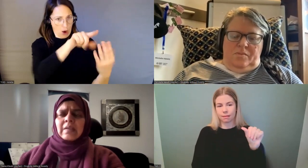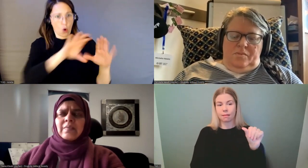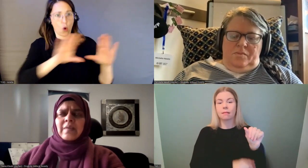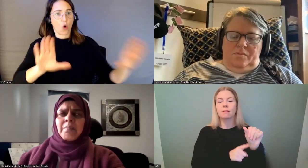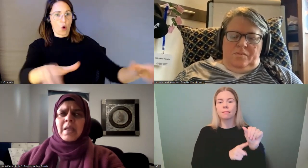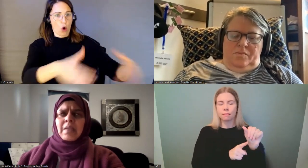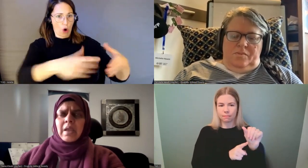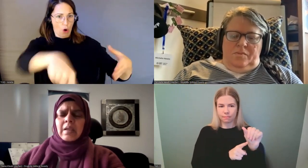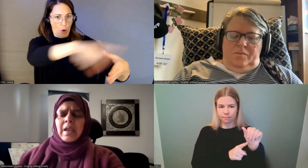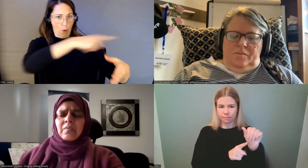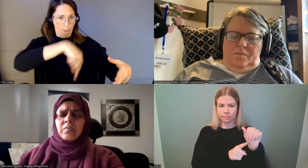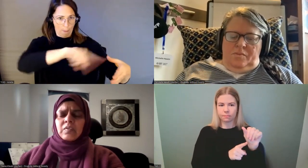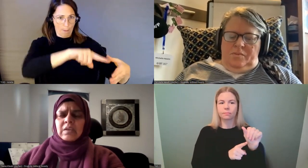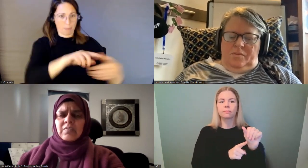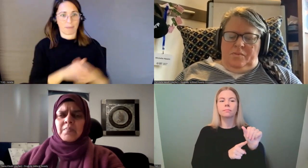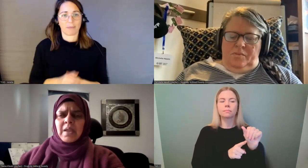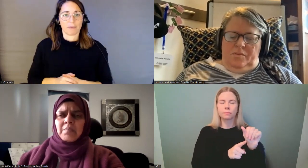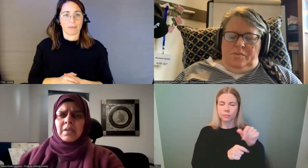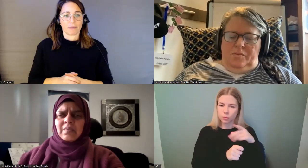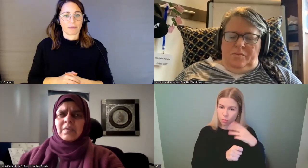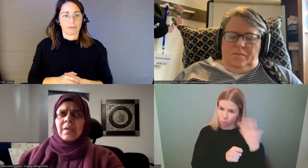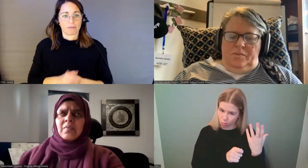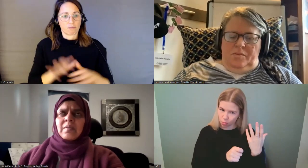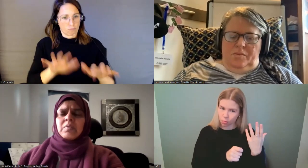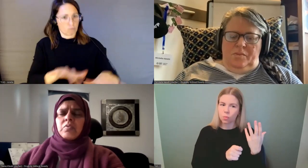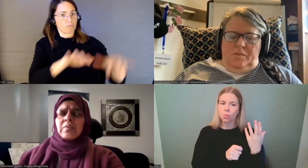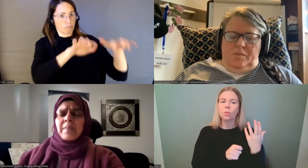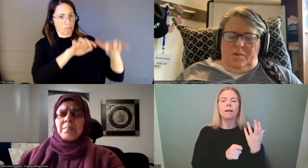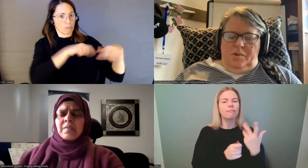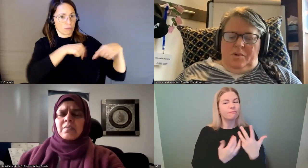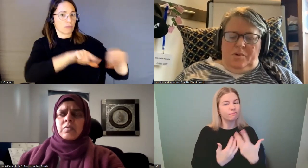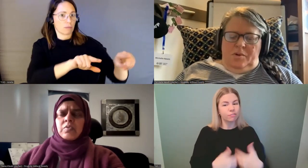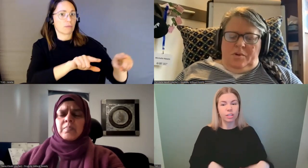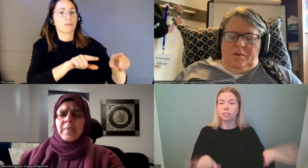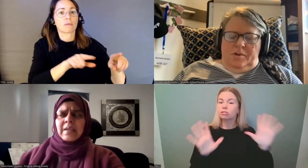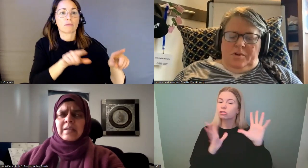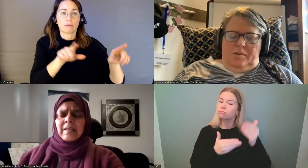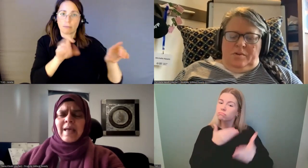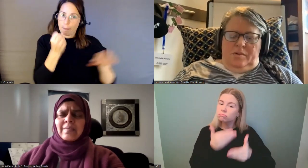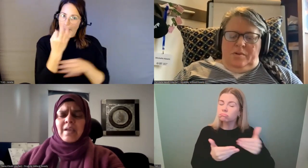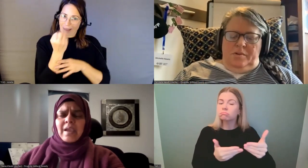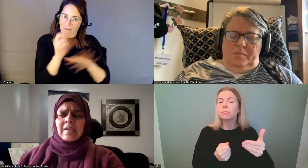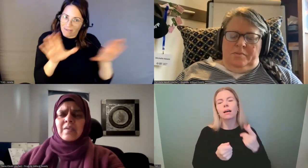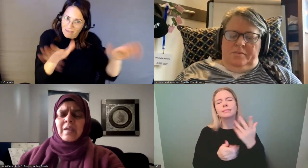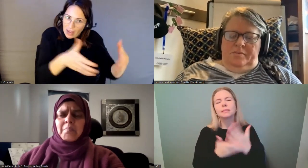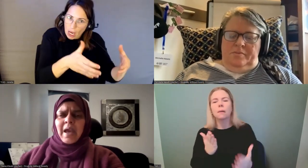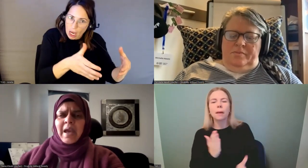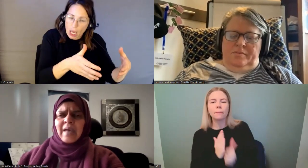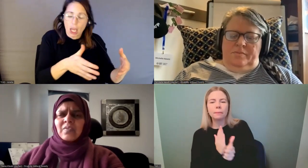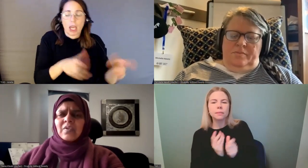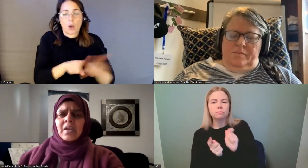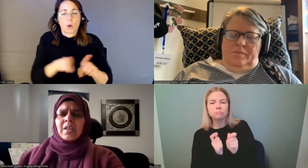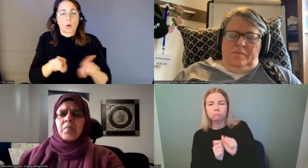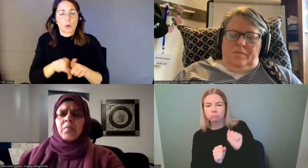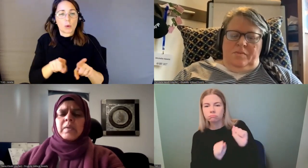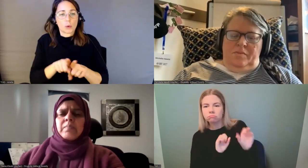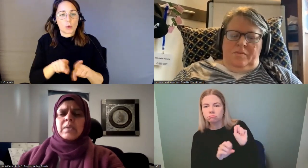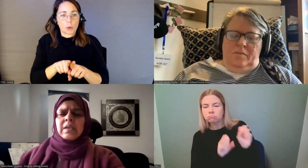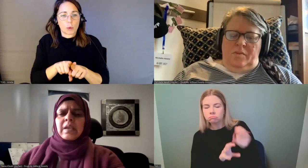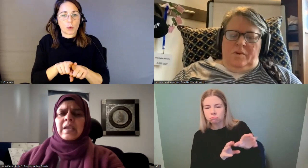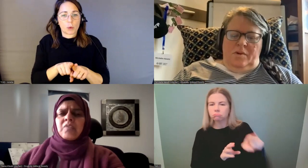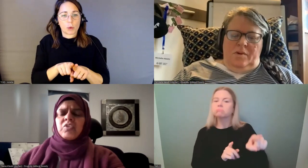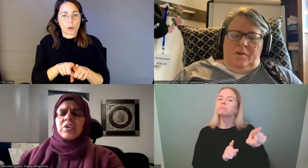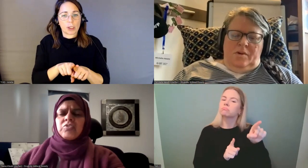hearings and has received amendments. Some of those amendments were debated last night and passed. They will